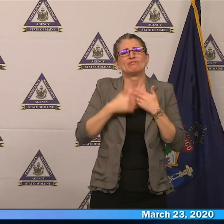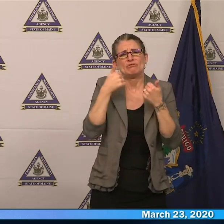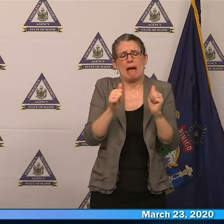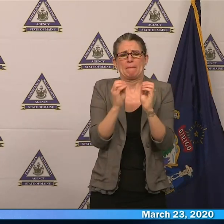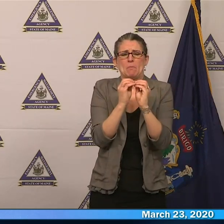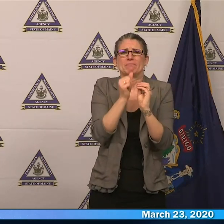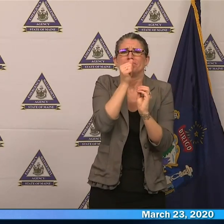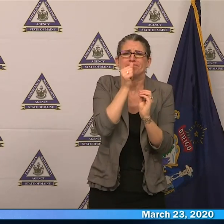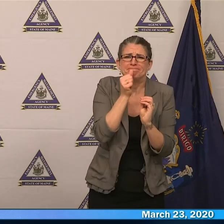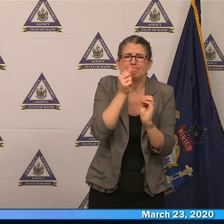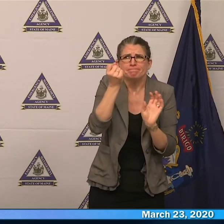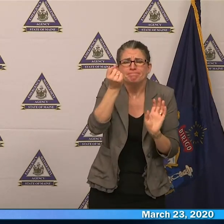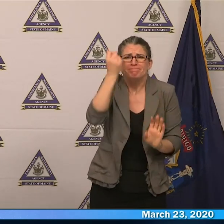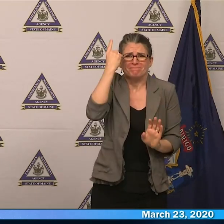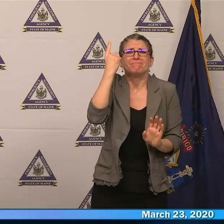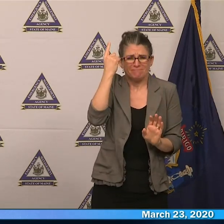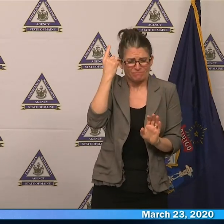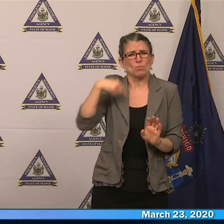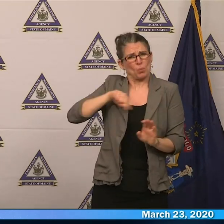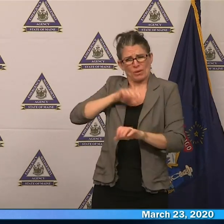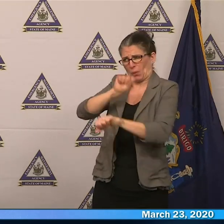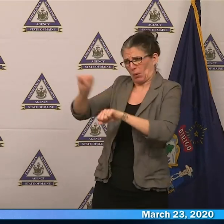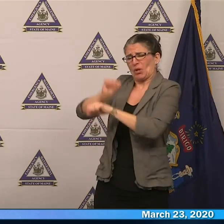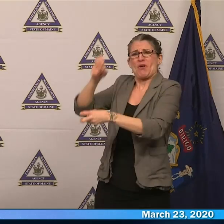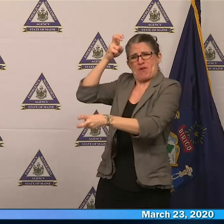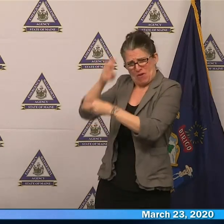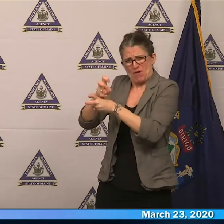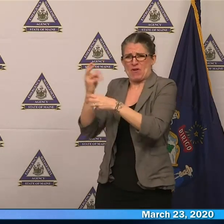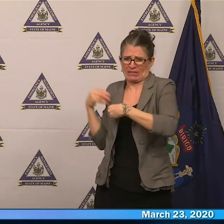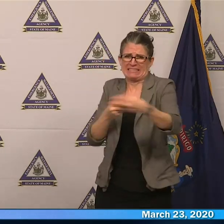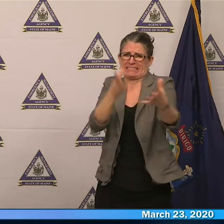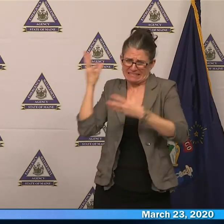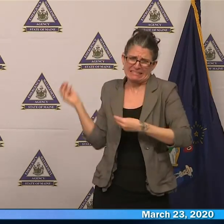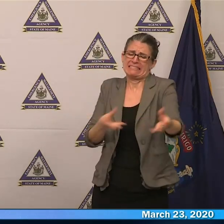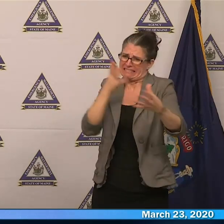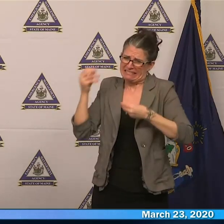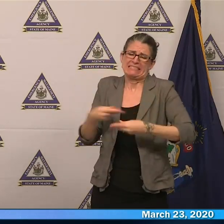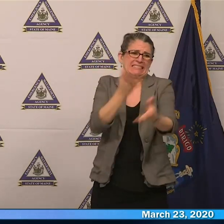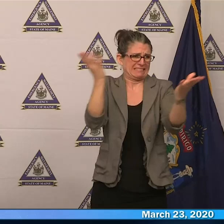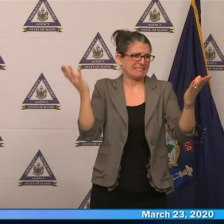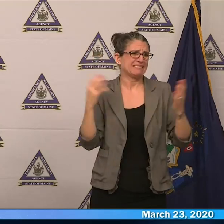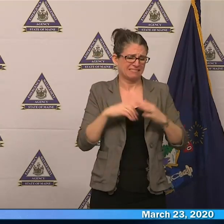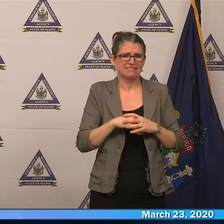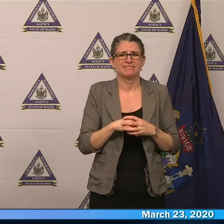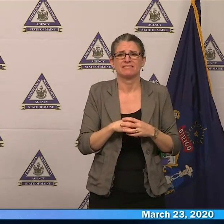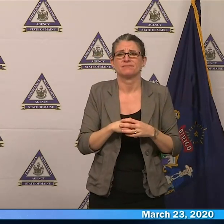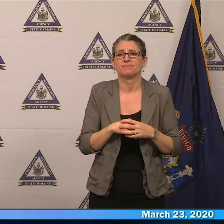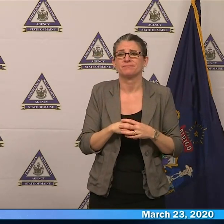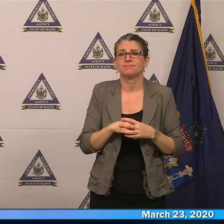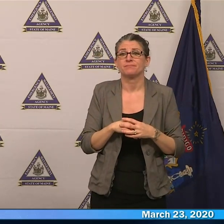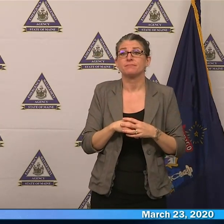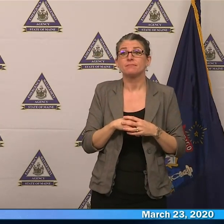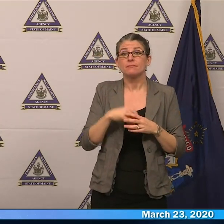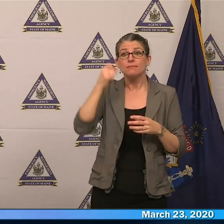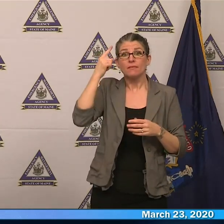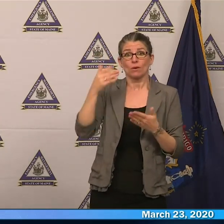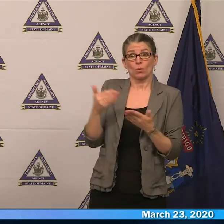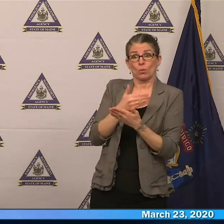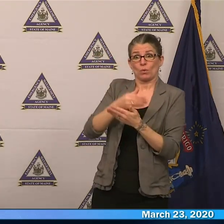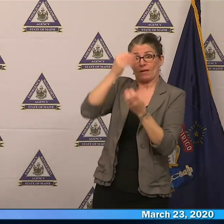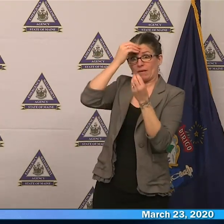least making inroads as quickly as possible. I pledge that we are working on this and that when we have updates, I will share them with